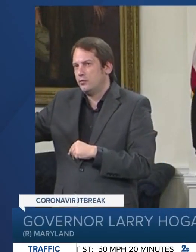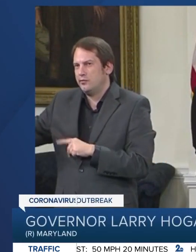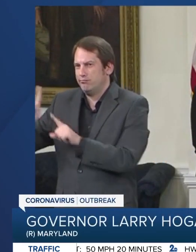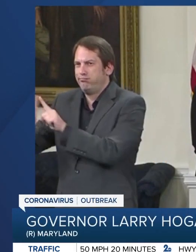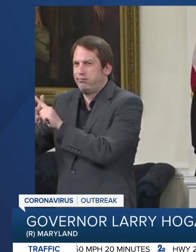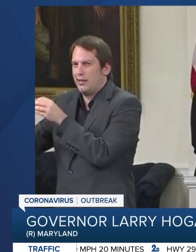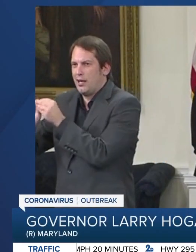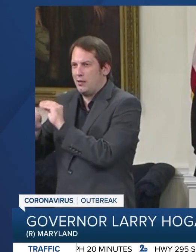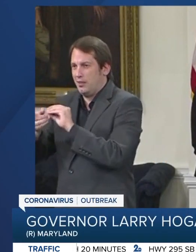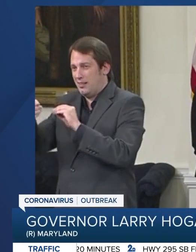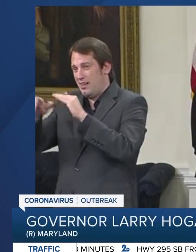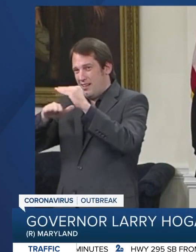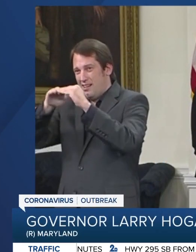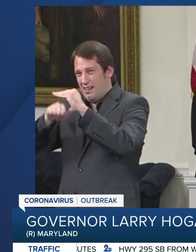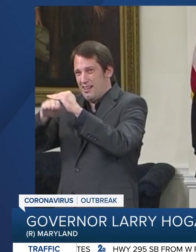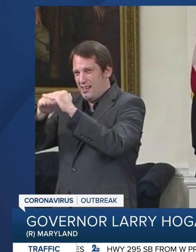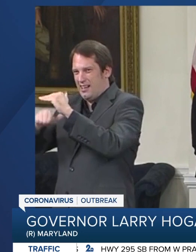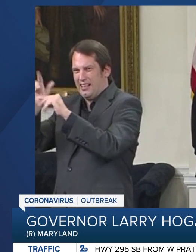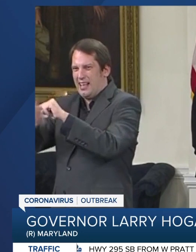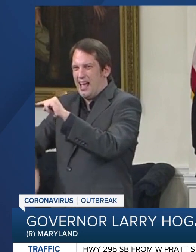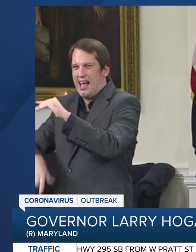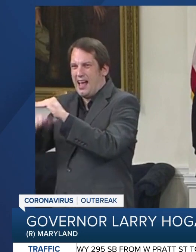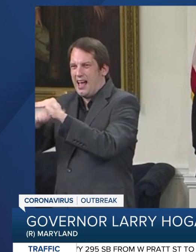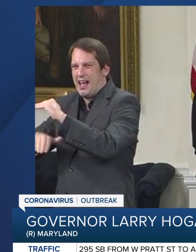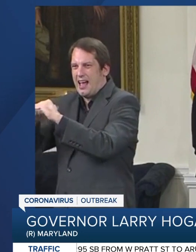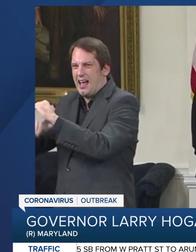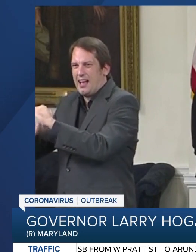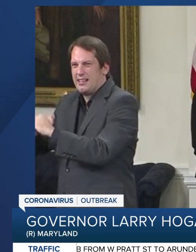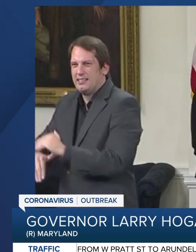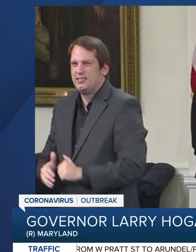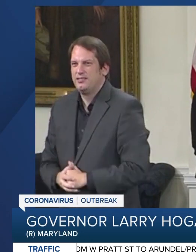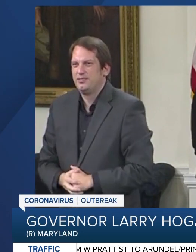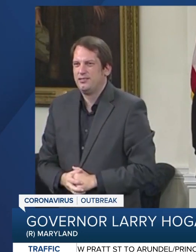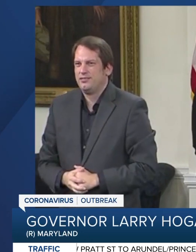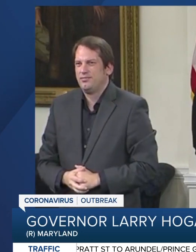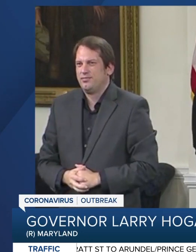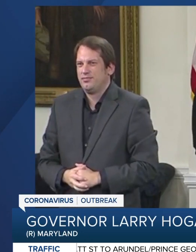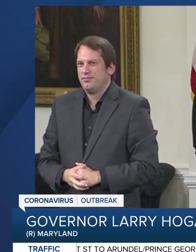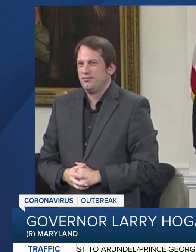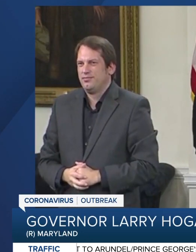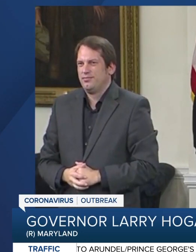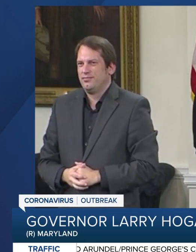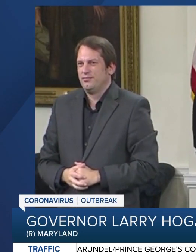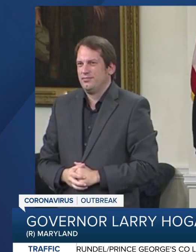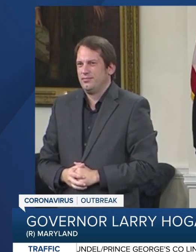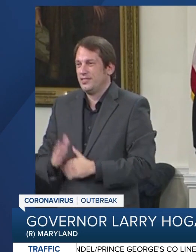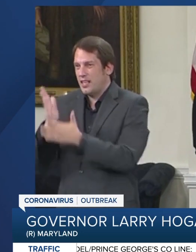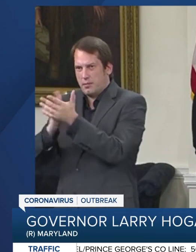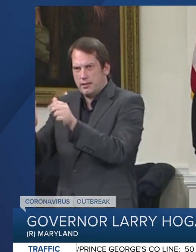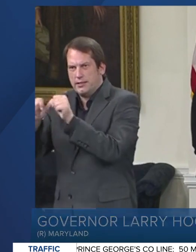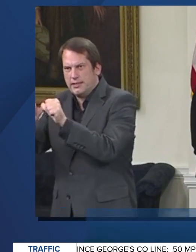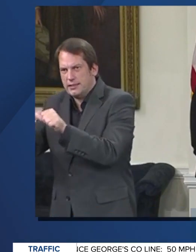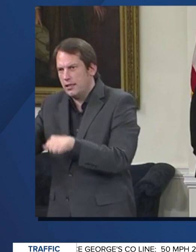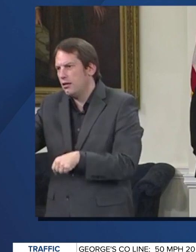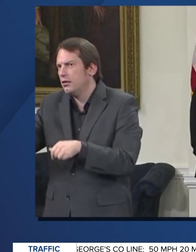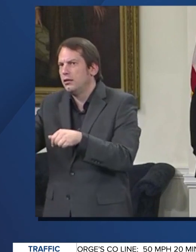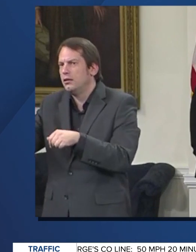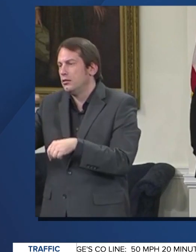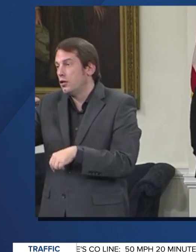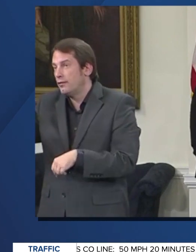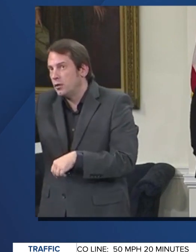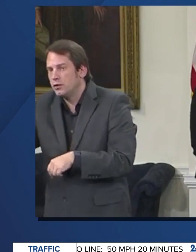businesses that aren't open, 25% capacity in restaurants, closing things at 10 o'clock that are open later and everywhere else in the state. And